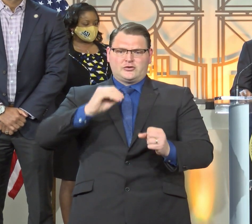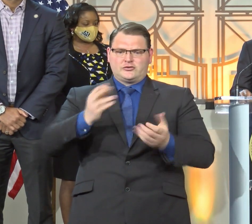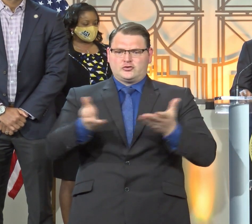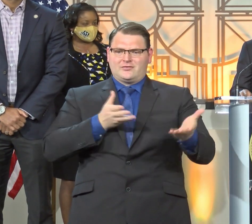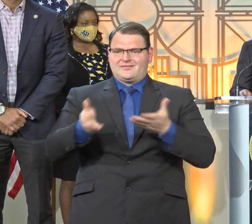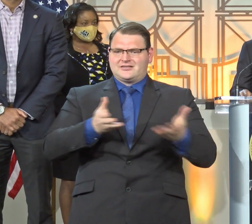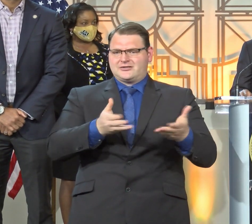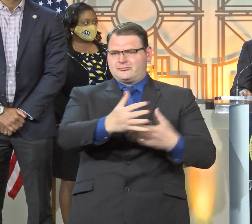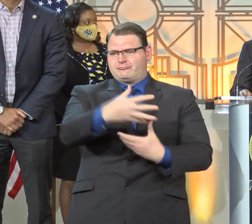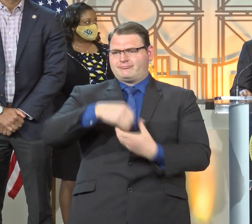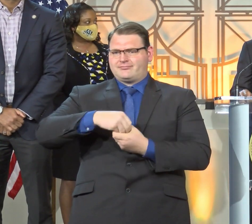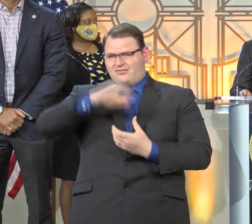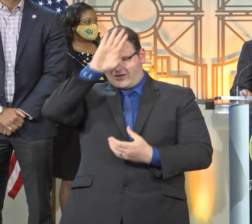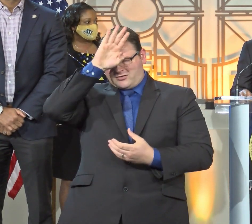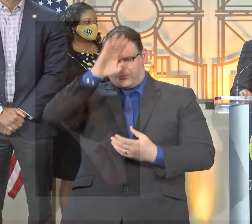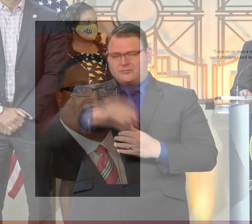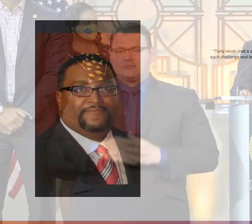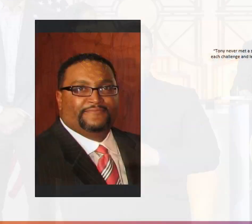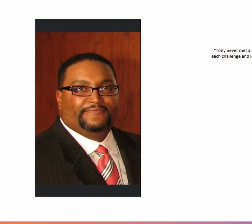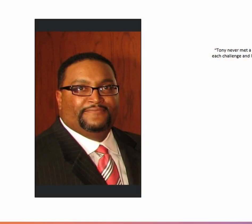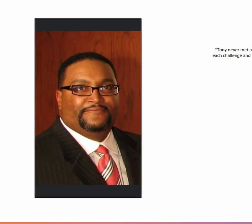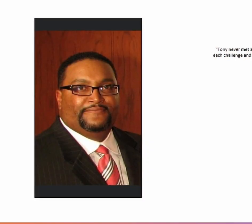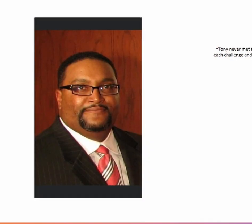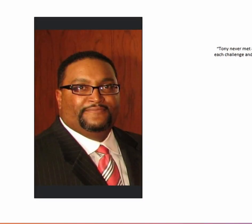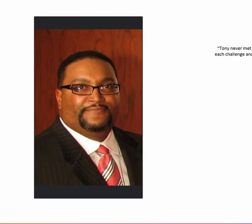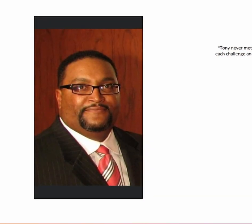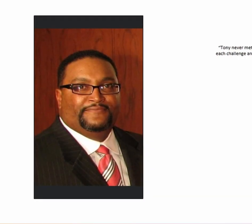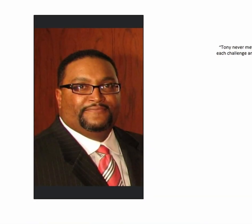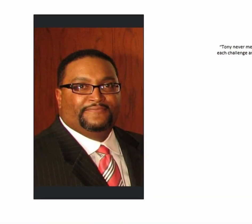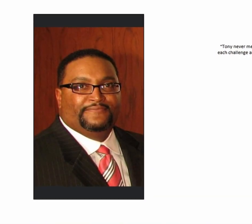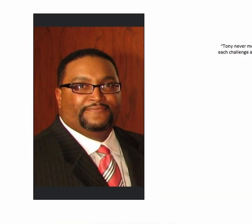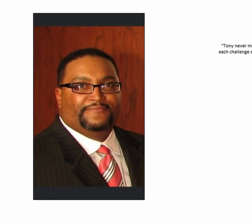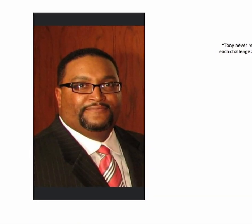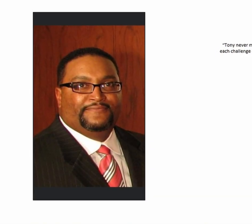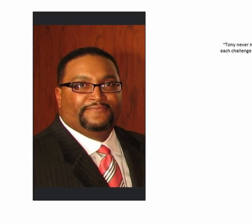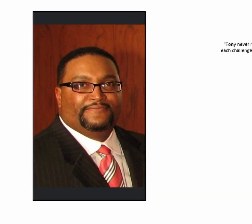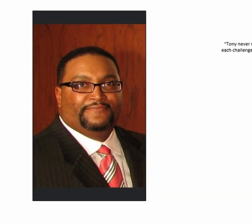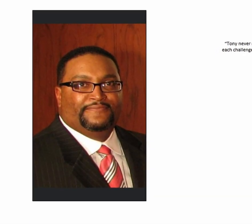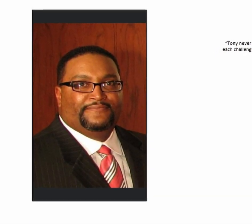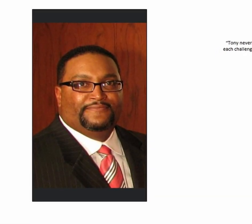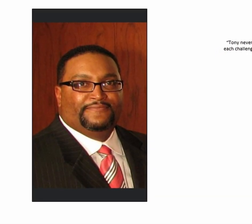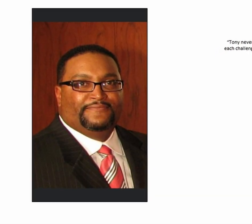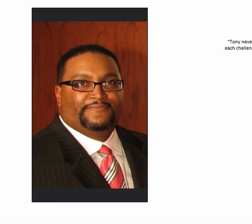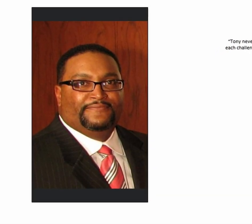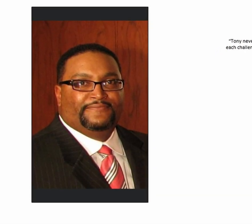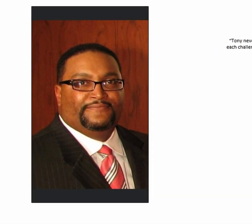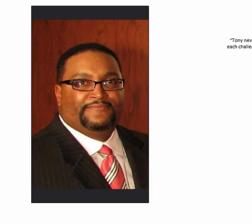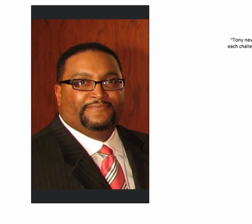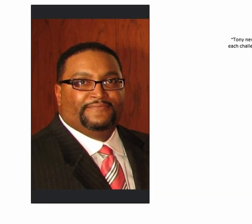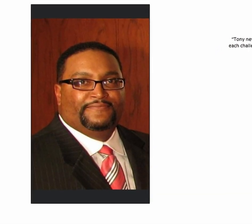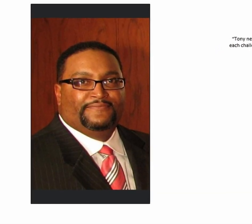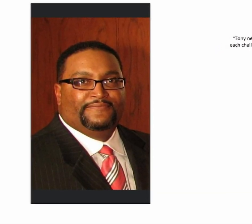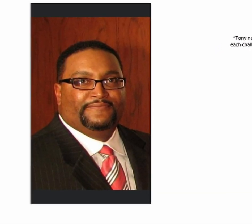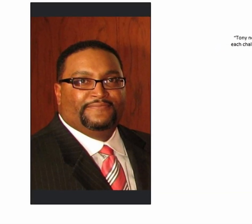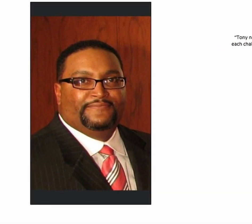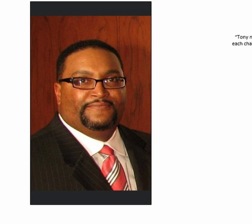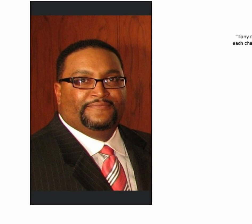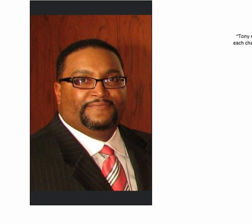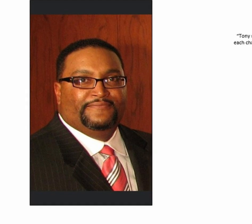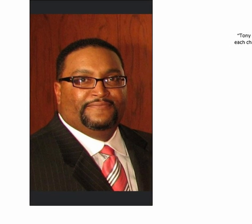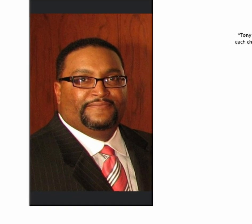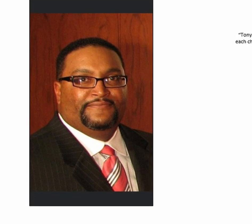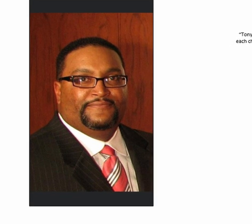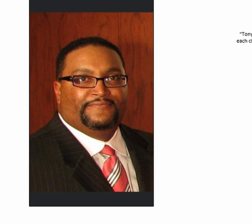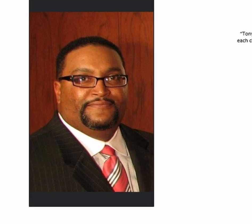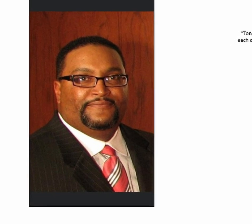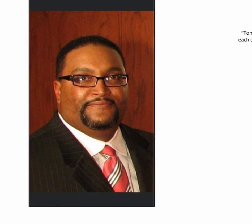as a result of COVID-19. And that is how quickly life can change if you get sick with this